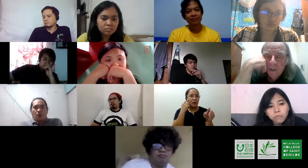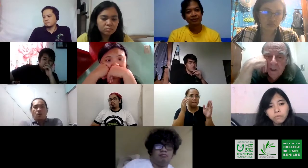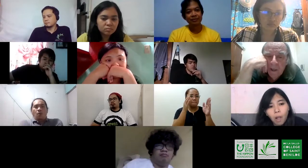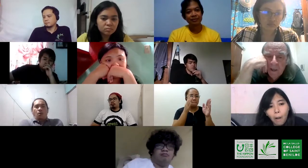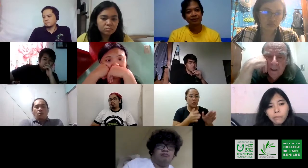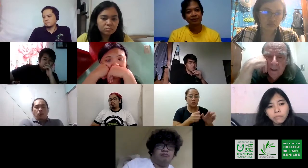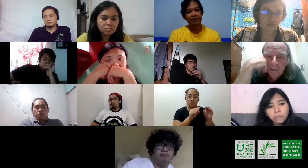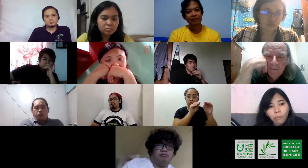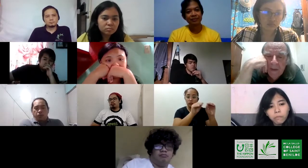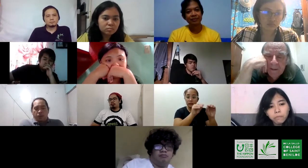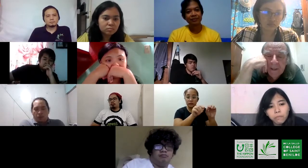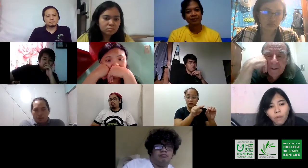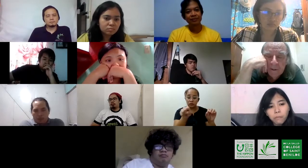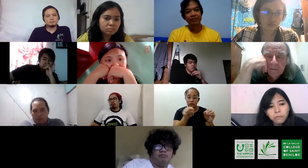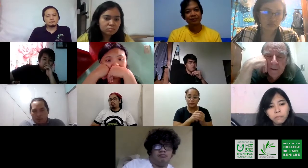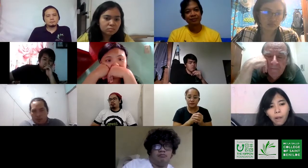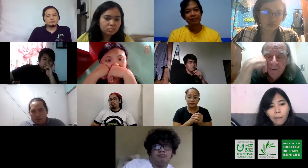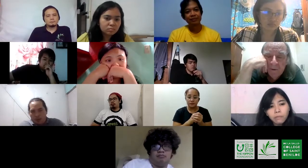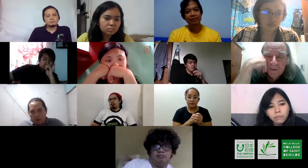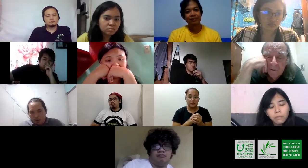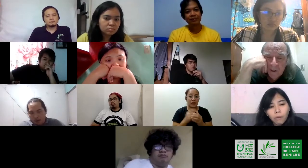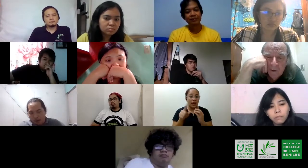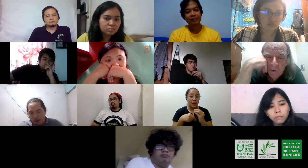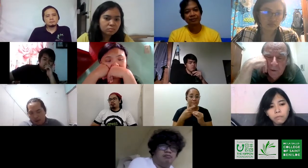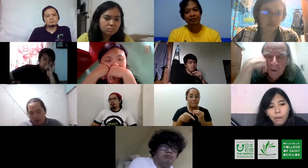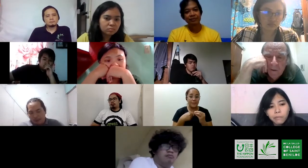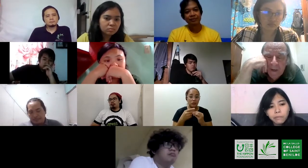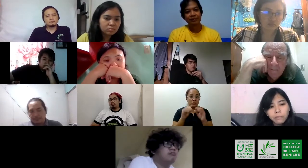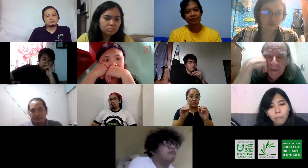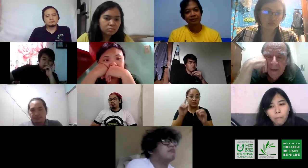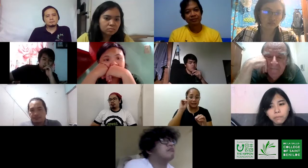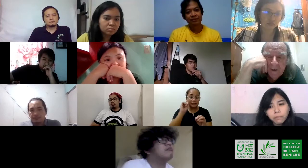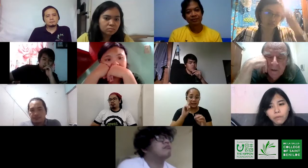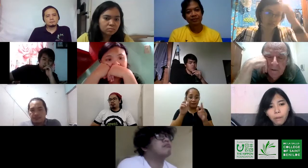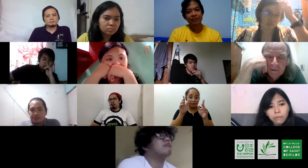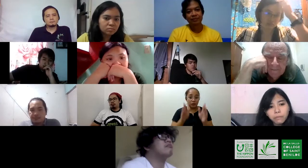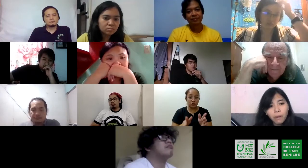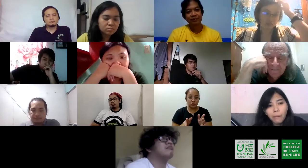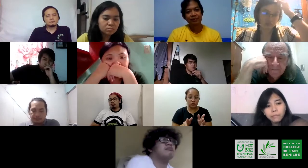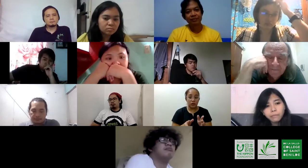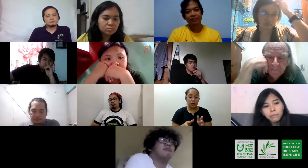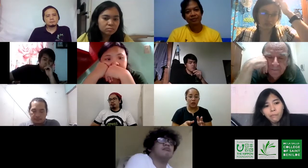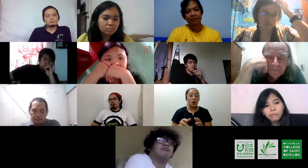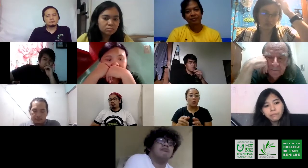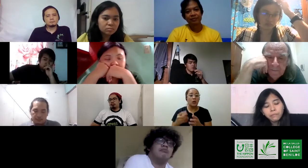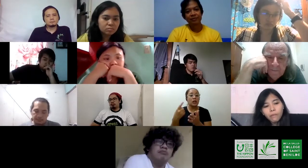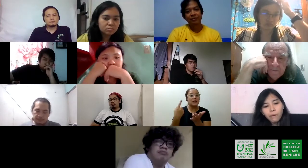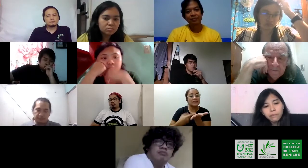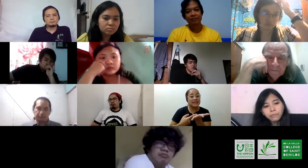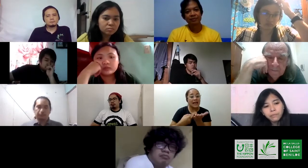you about teaching, the deaf person, will talk about making videos.